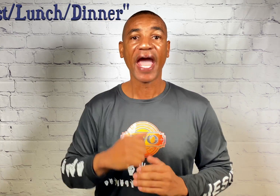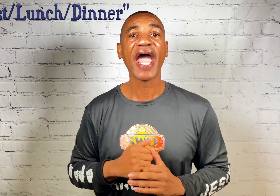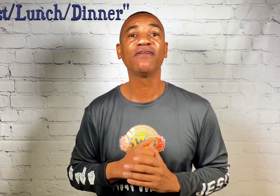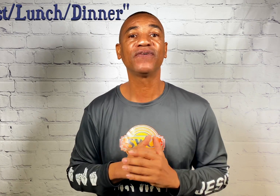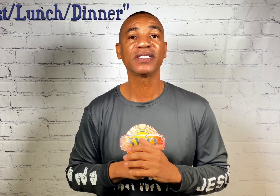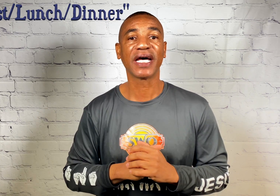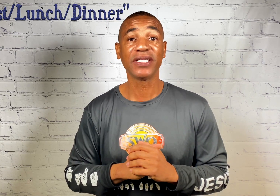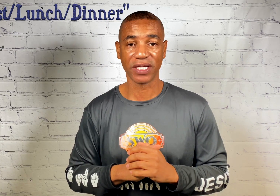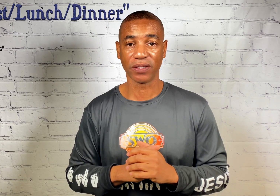And for the sign dinner,